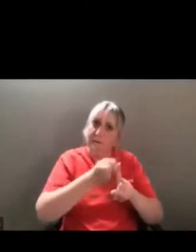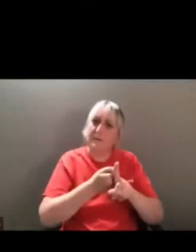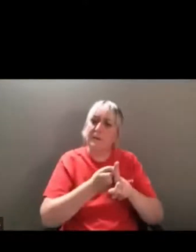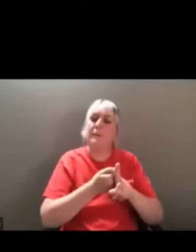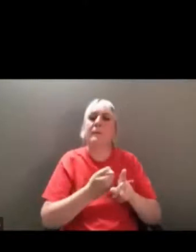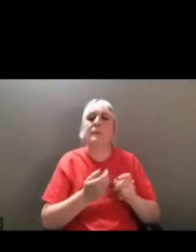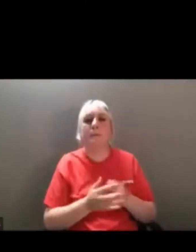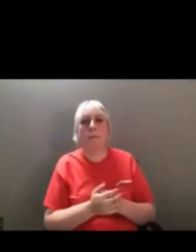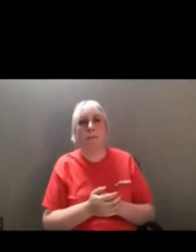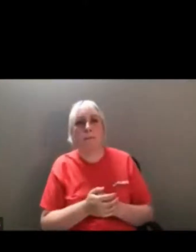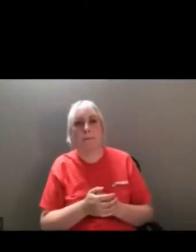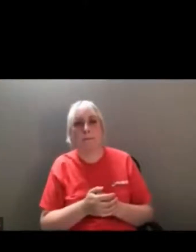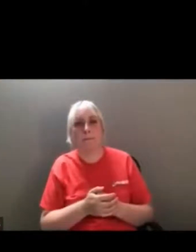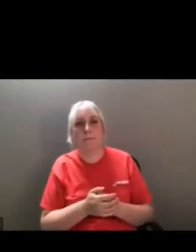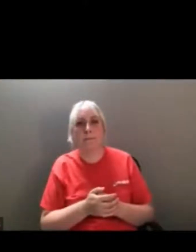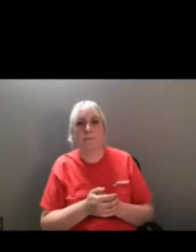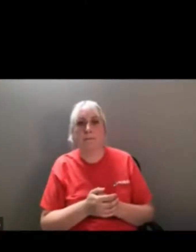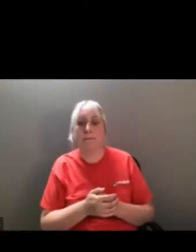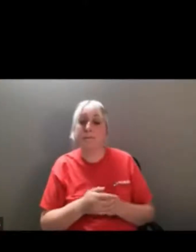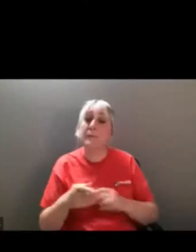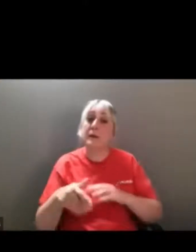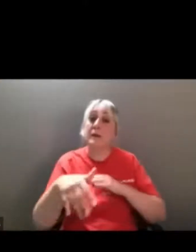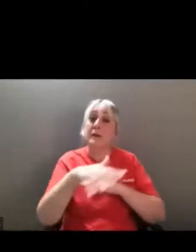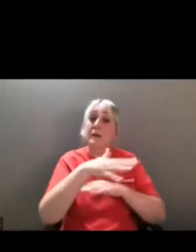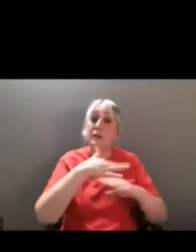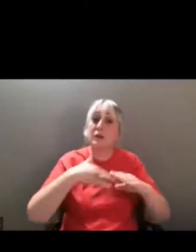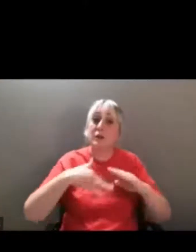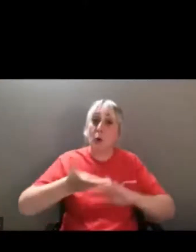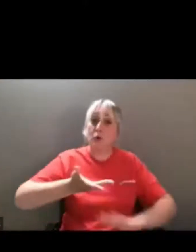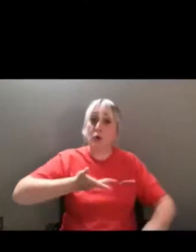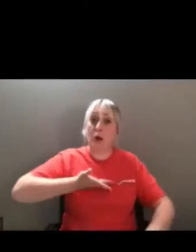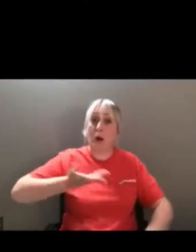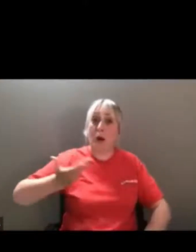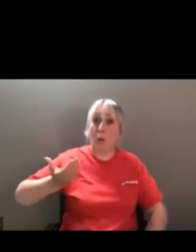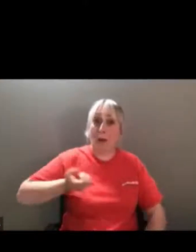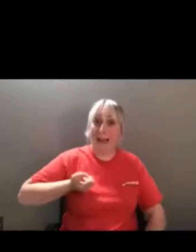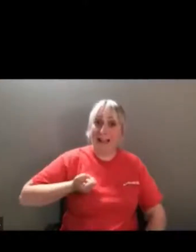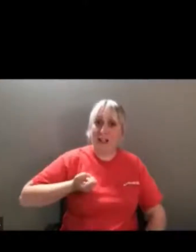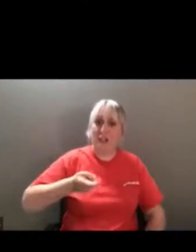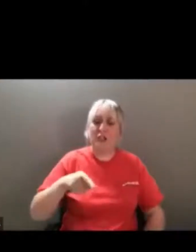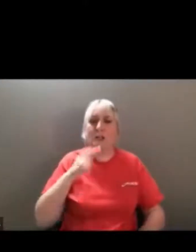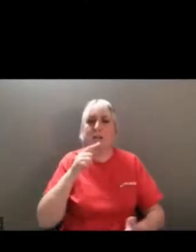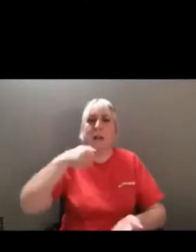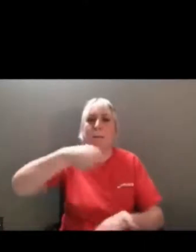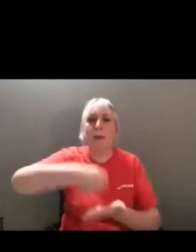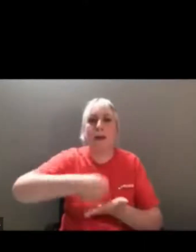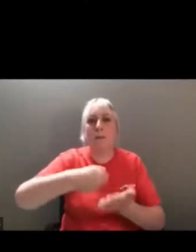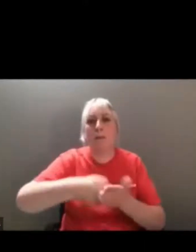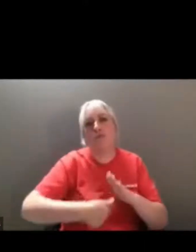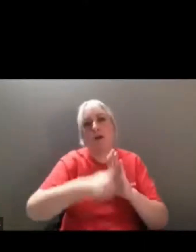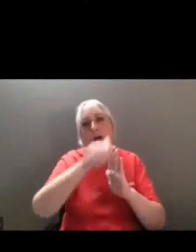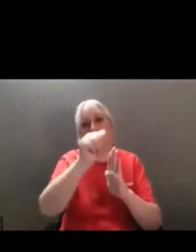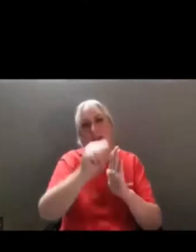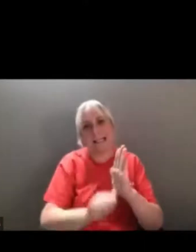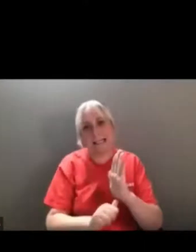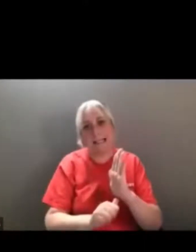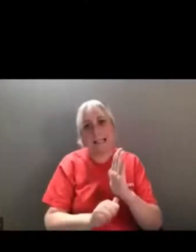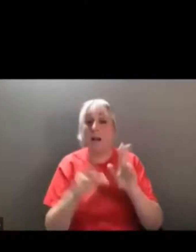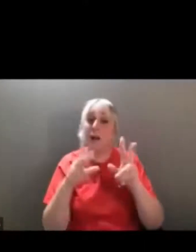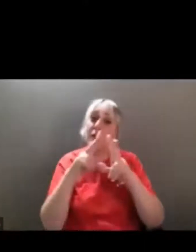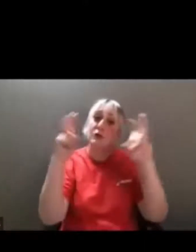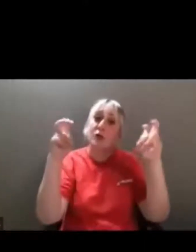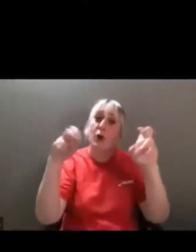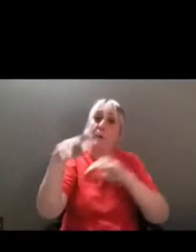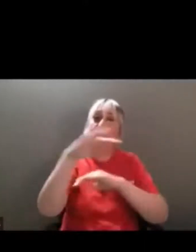populace. But as part of the social wage, it is of minimum priority. The term social wage is applied to